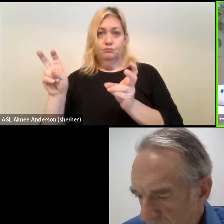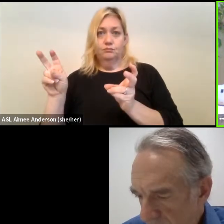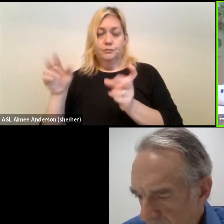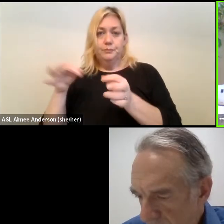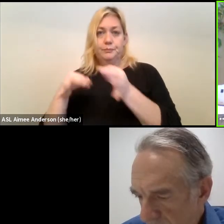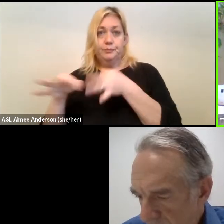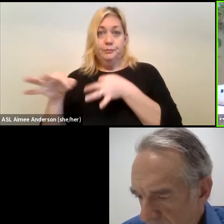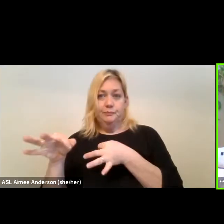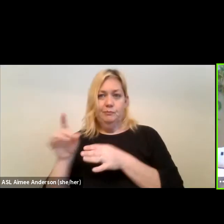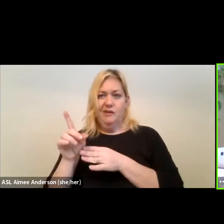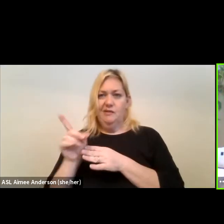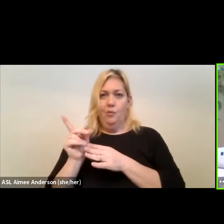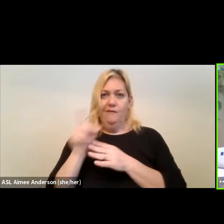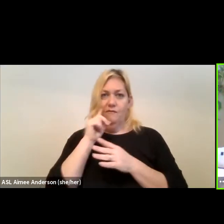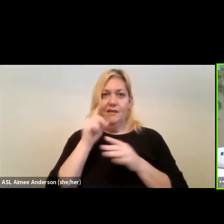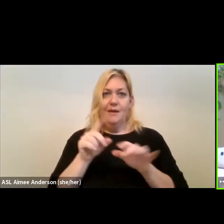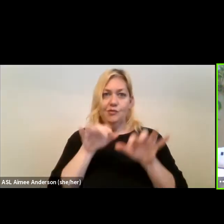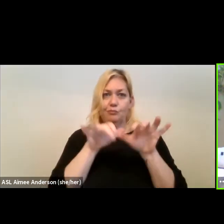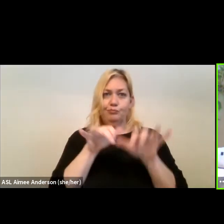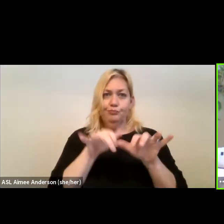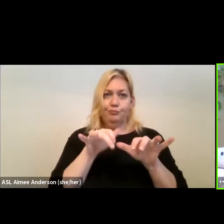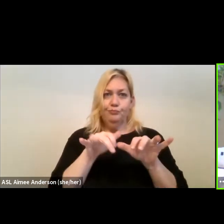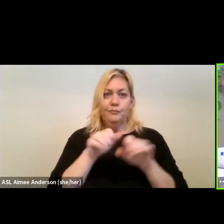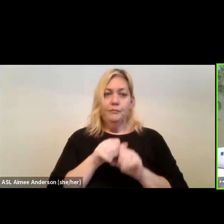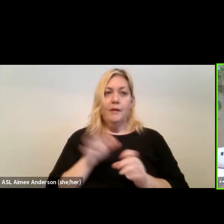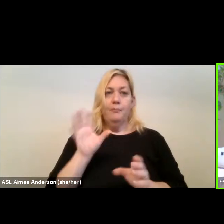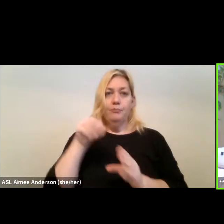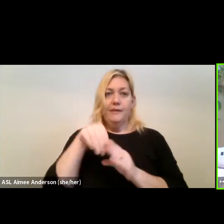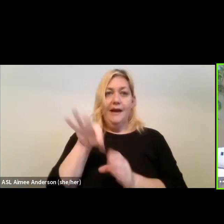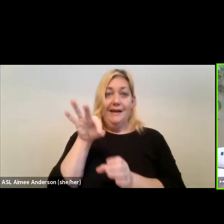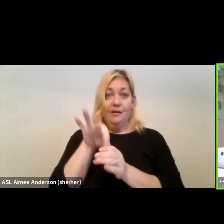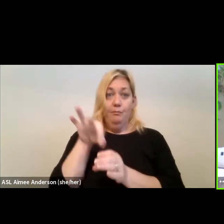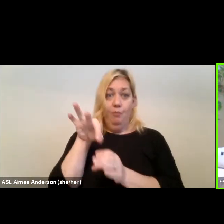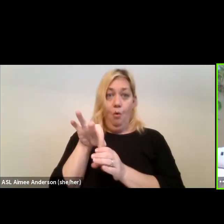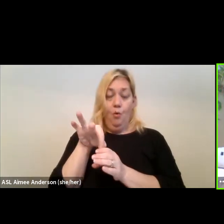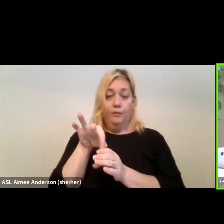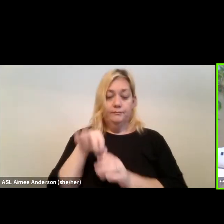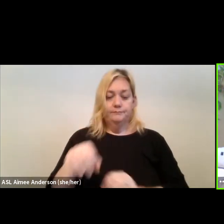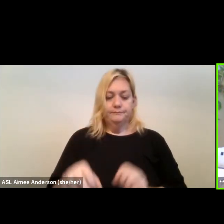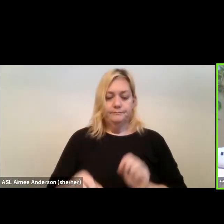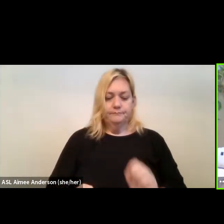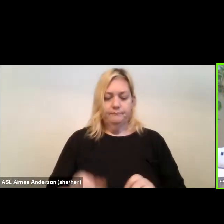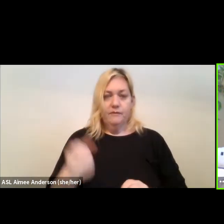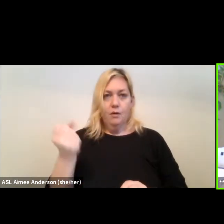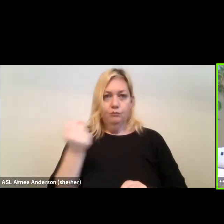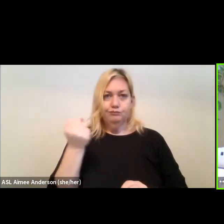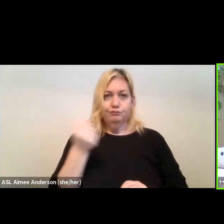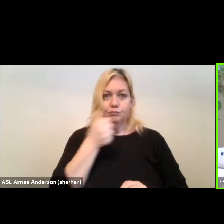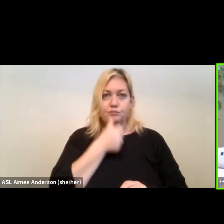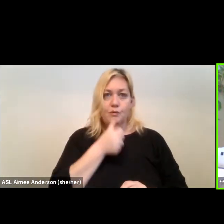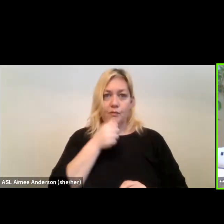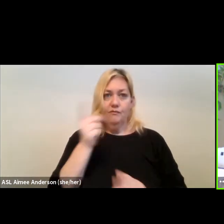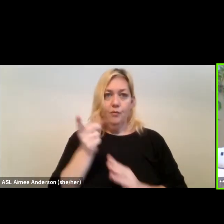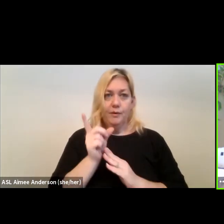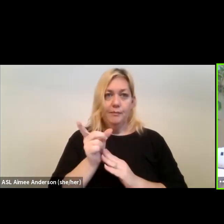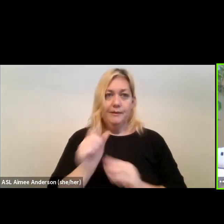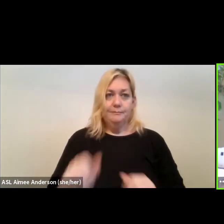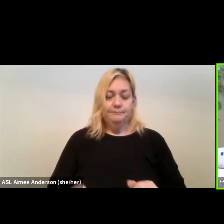So it'll just take a second for them to insert that into the poll and queue up the poll. So just bear with us for a second.